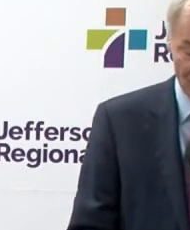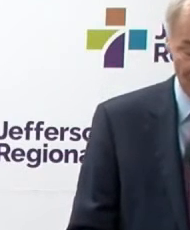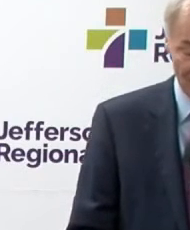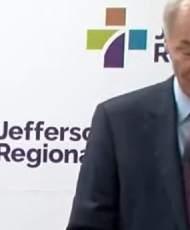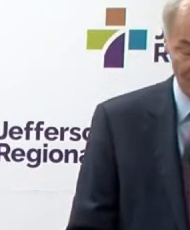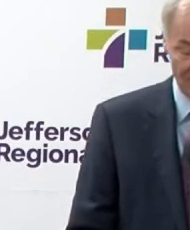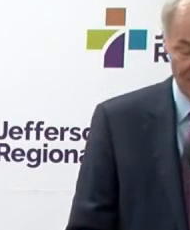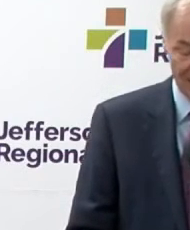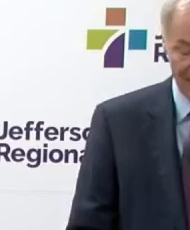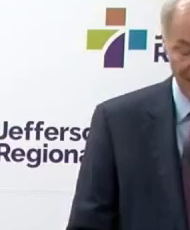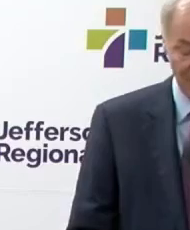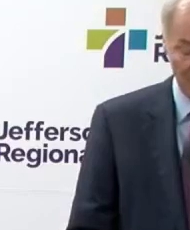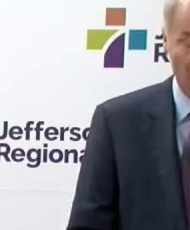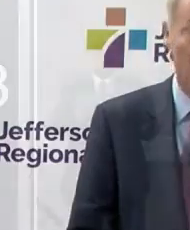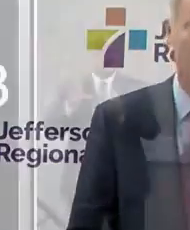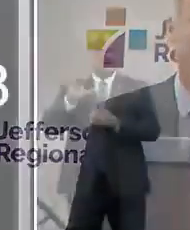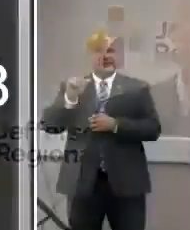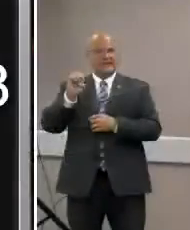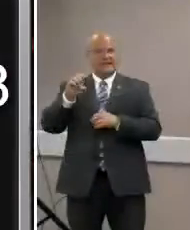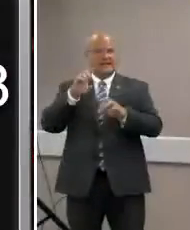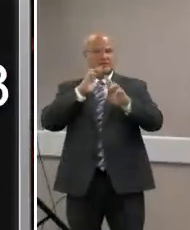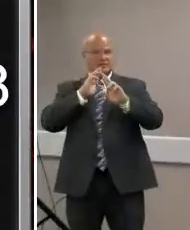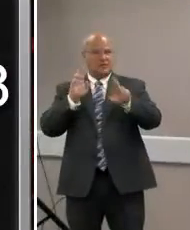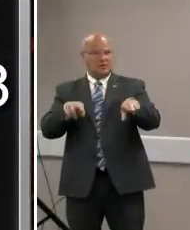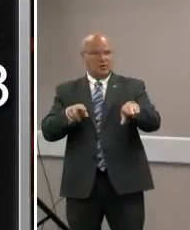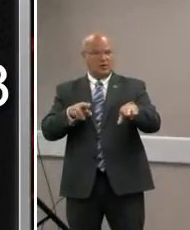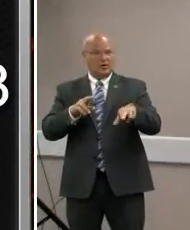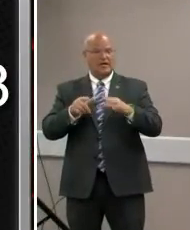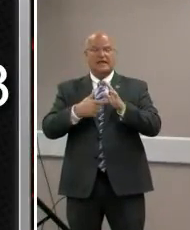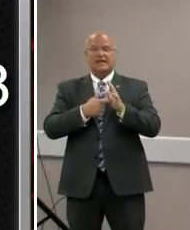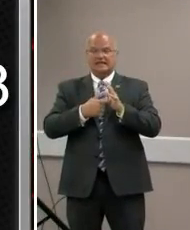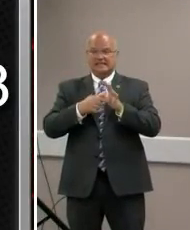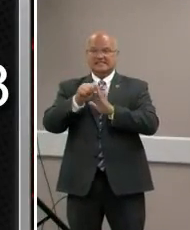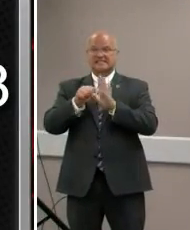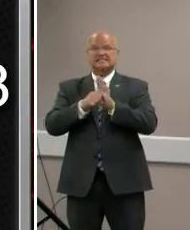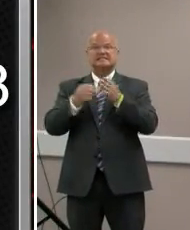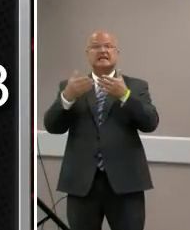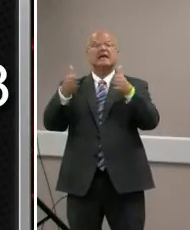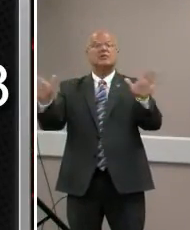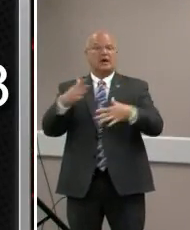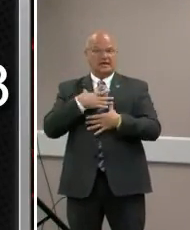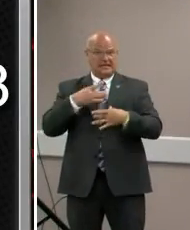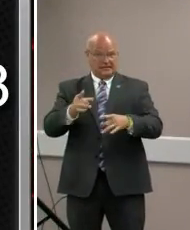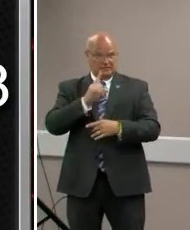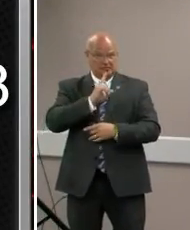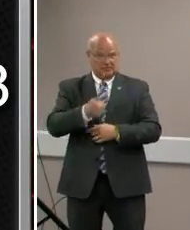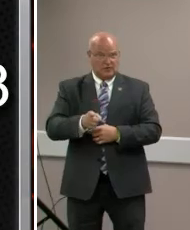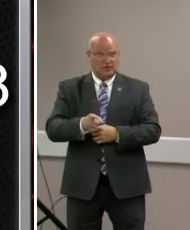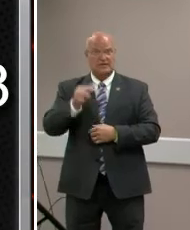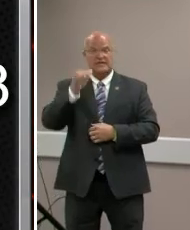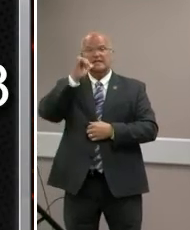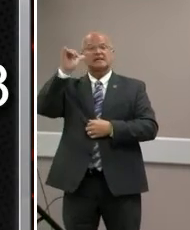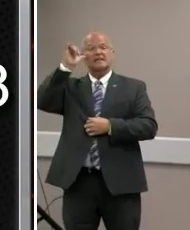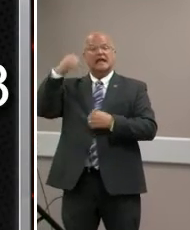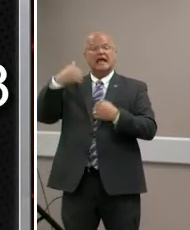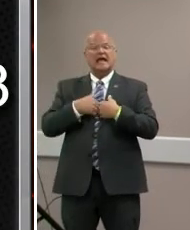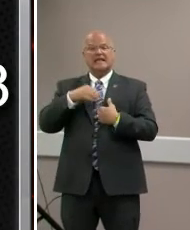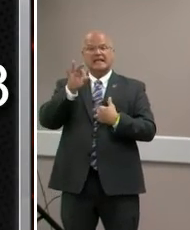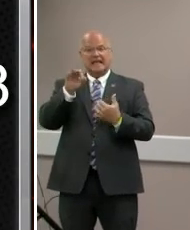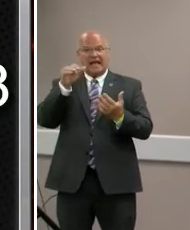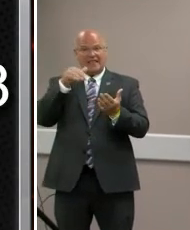let's go on to our case report, which is of statewide interest, of course. Yesterday we